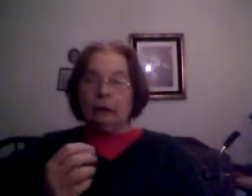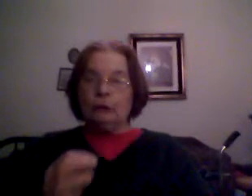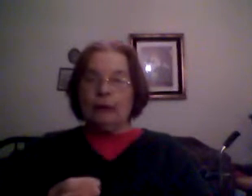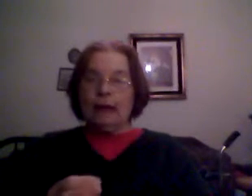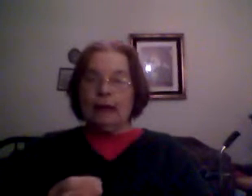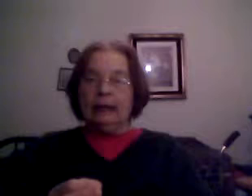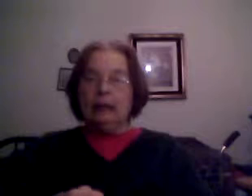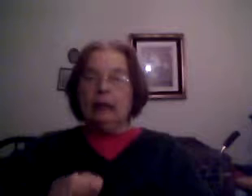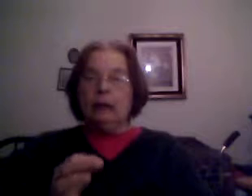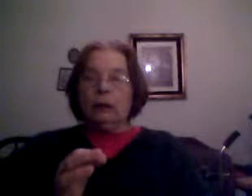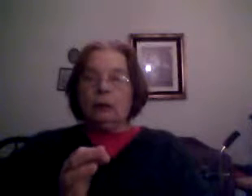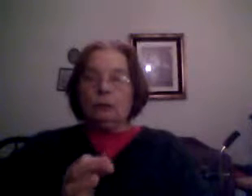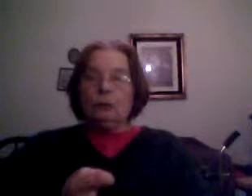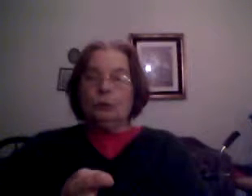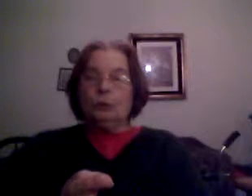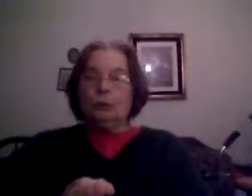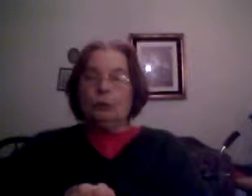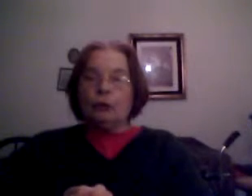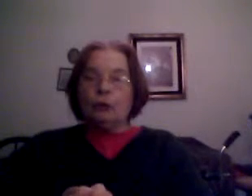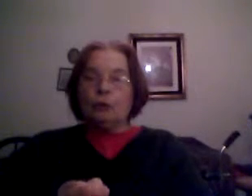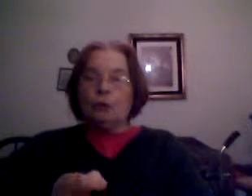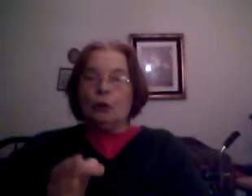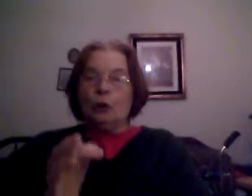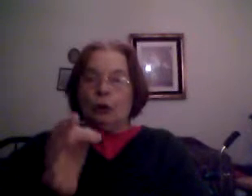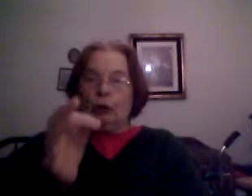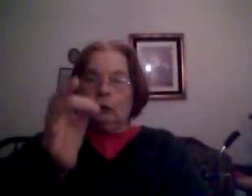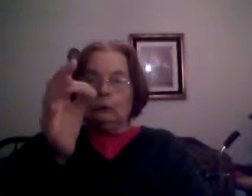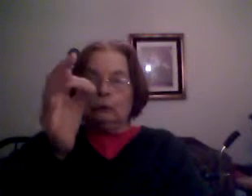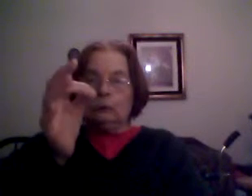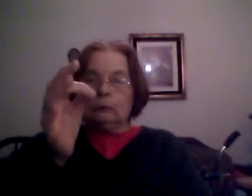non-manual sign U for small,